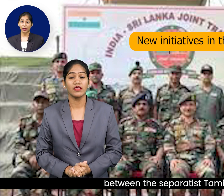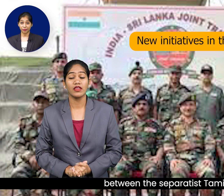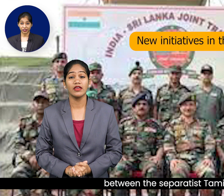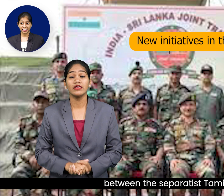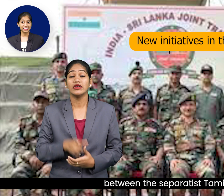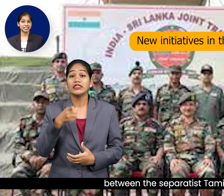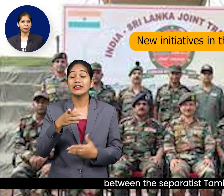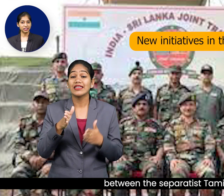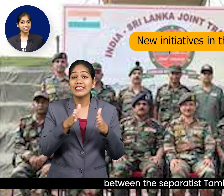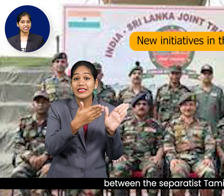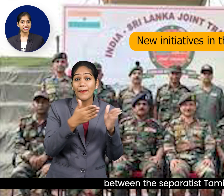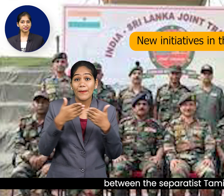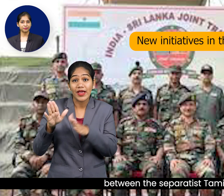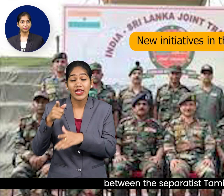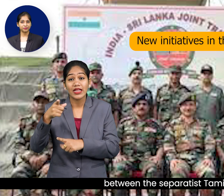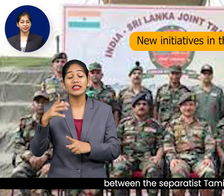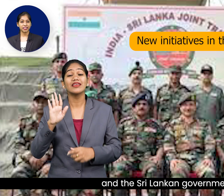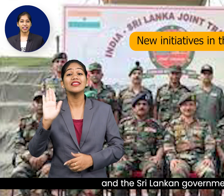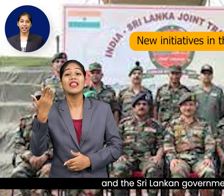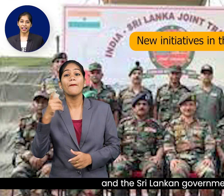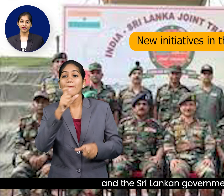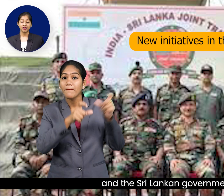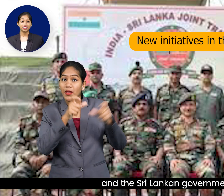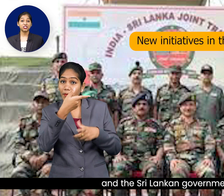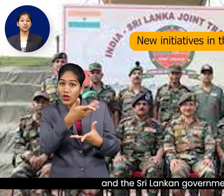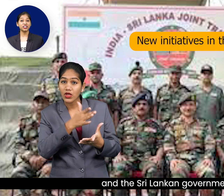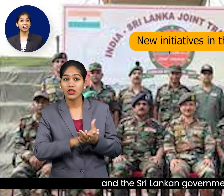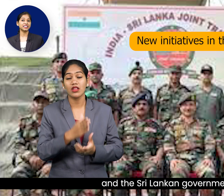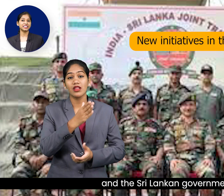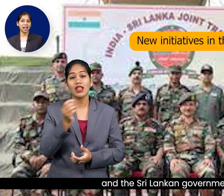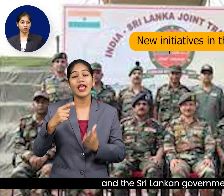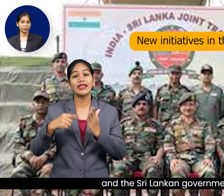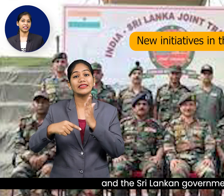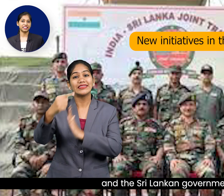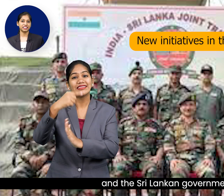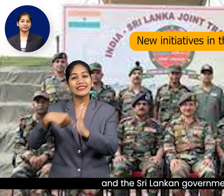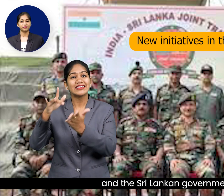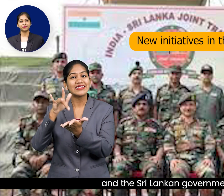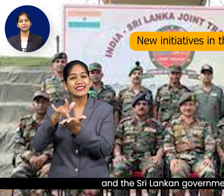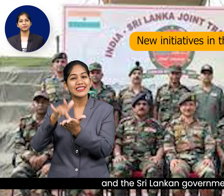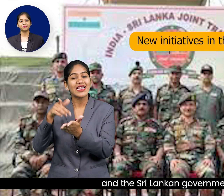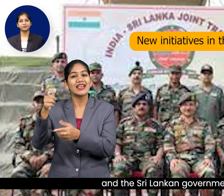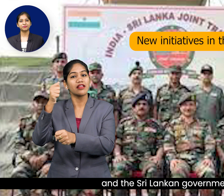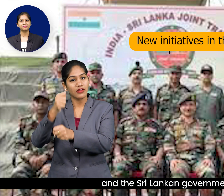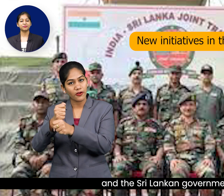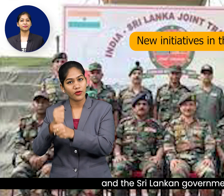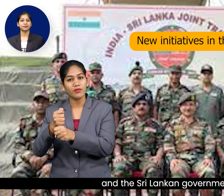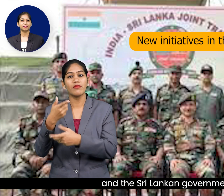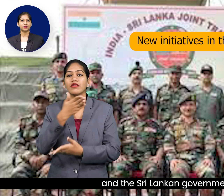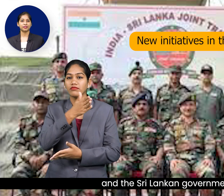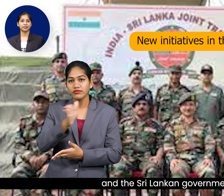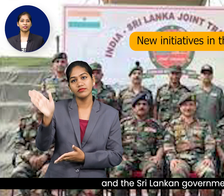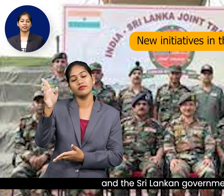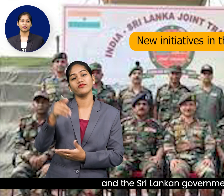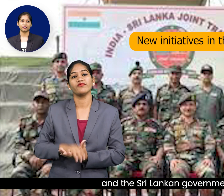between the separatist Tamils and the Sri Lankan government,